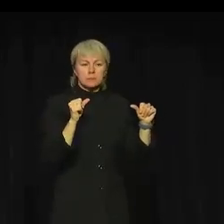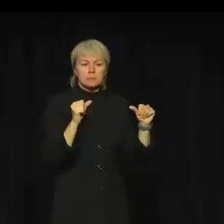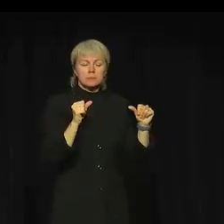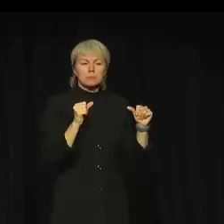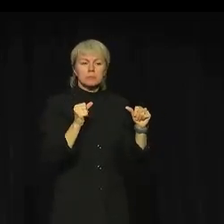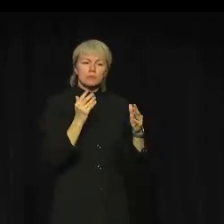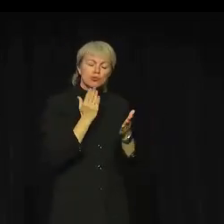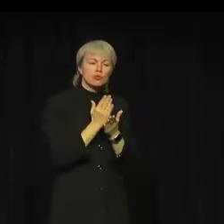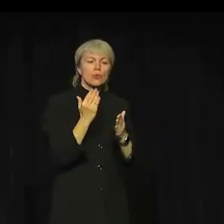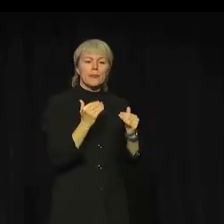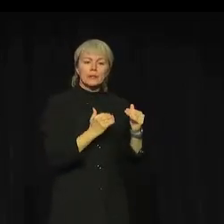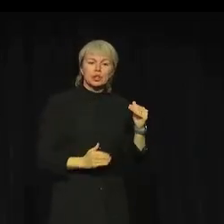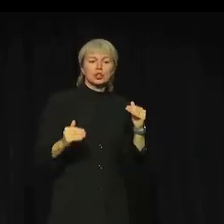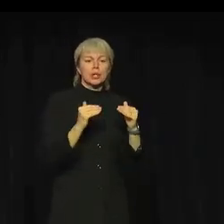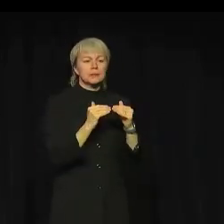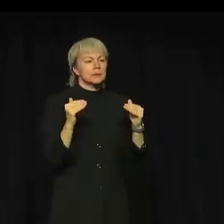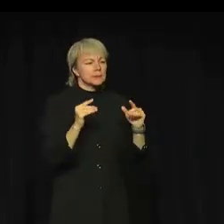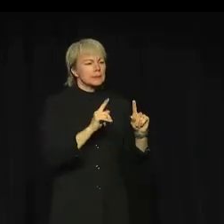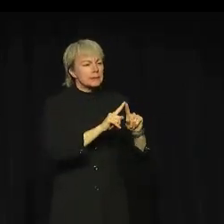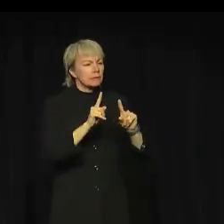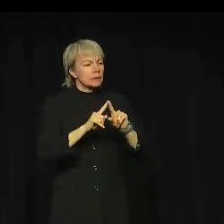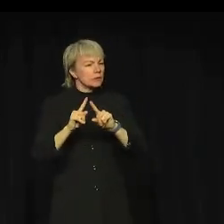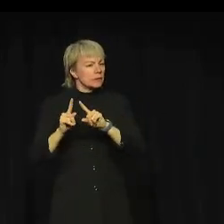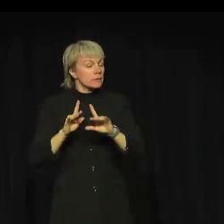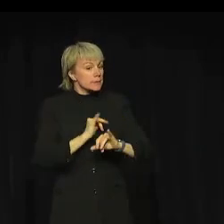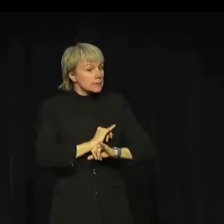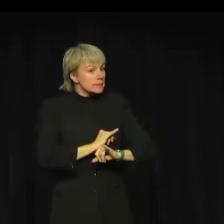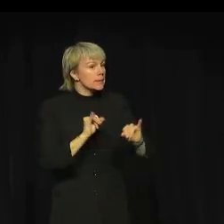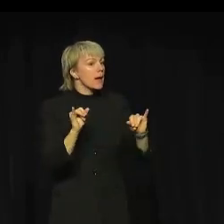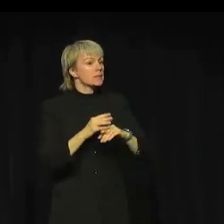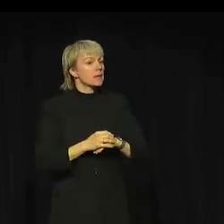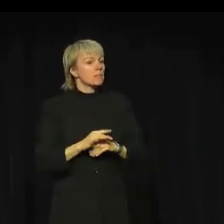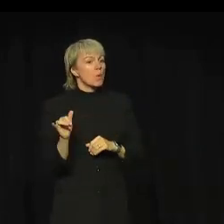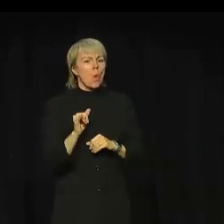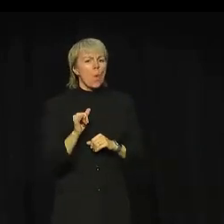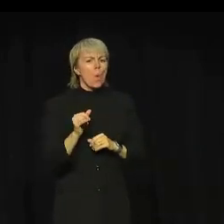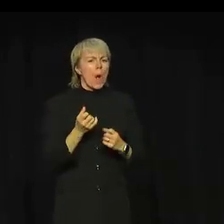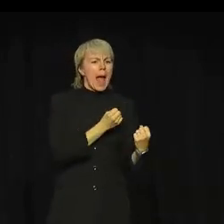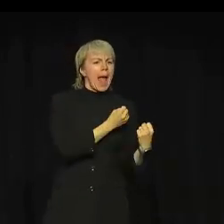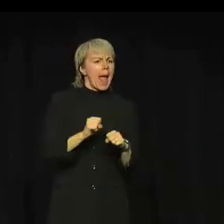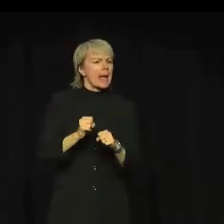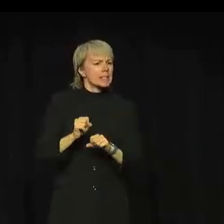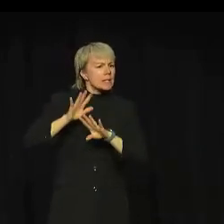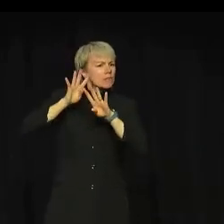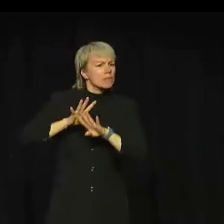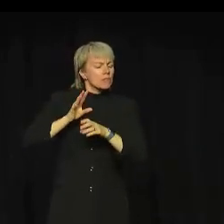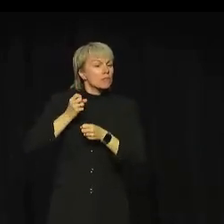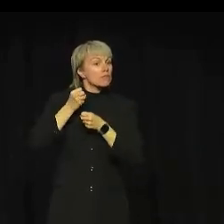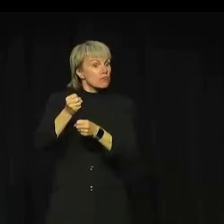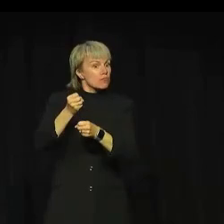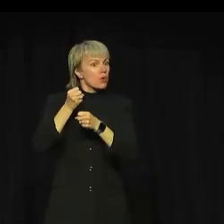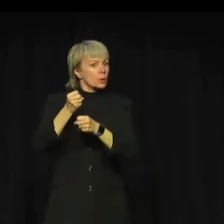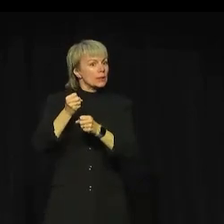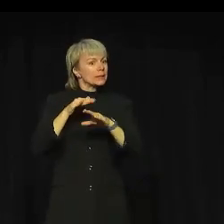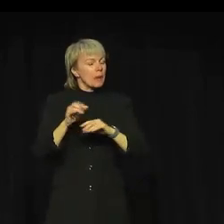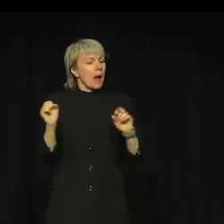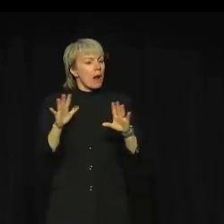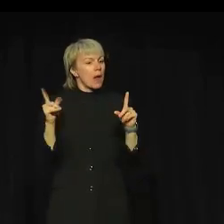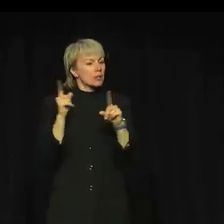disaster. It's been used to strike down sweeping anti-protest injunctions to stop protests about climate